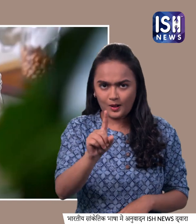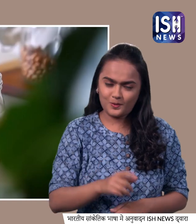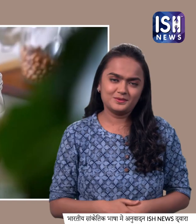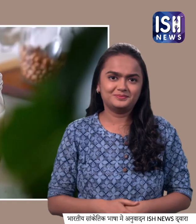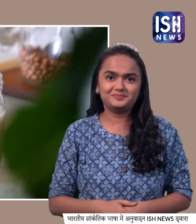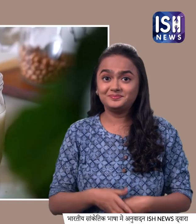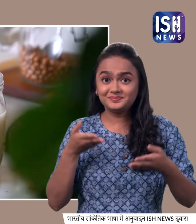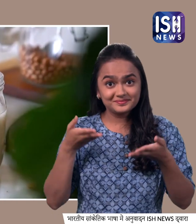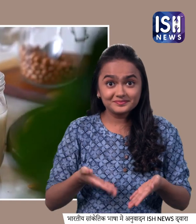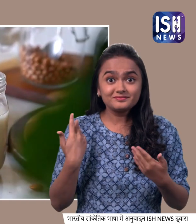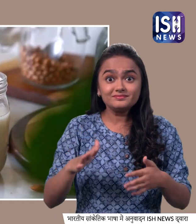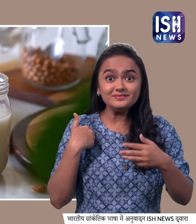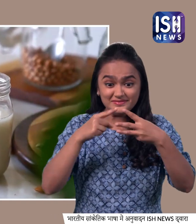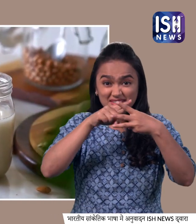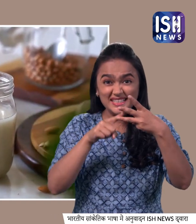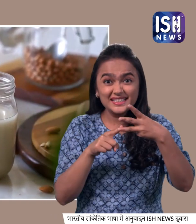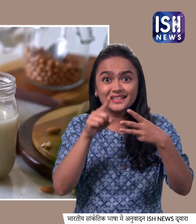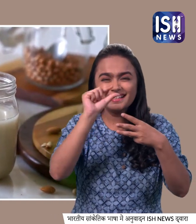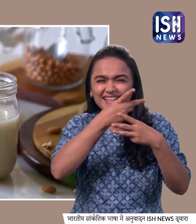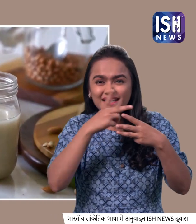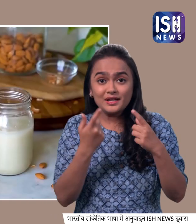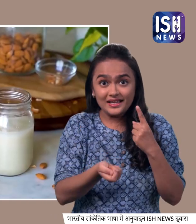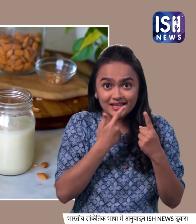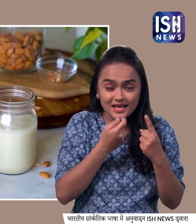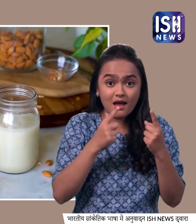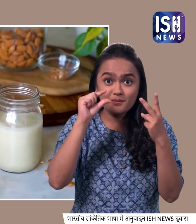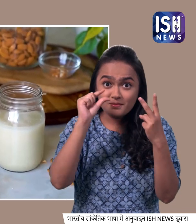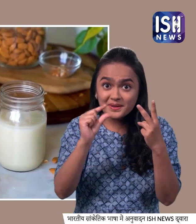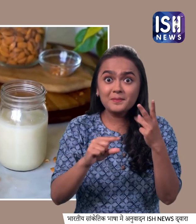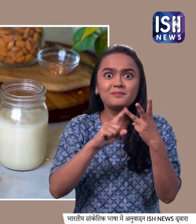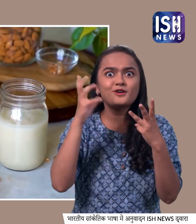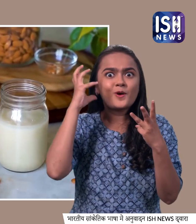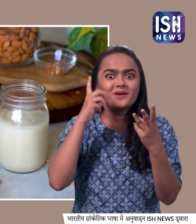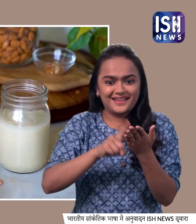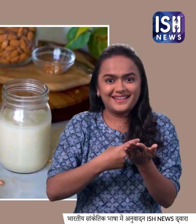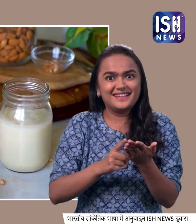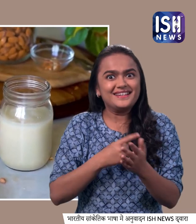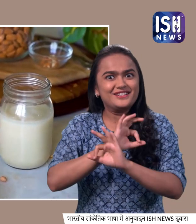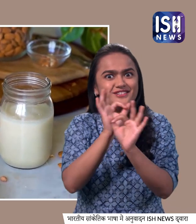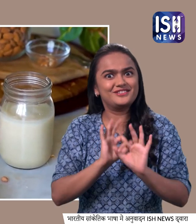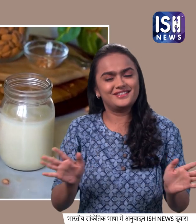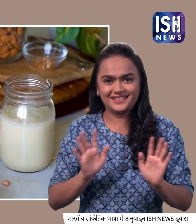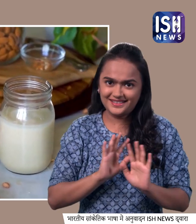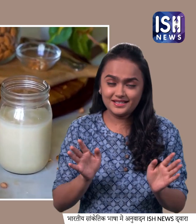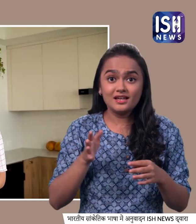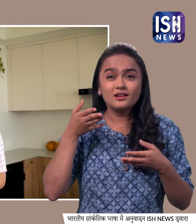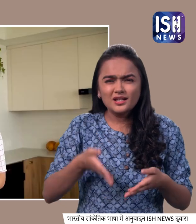So, these are our three nut butters. Peanut, almond and coconut. Now, some